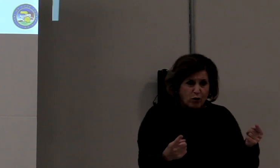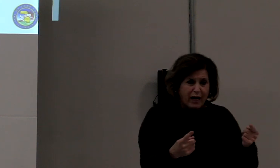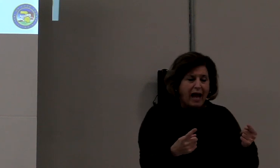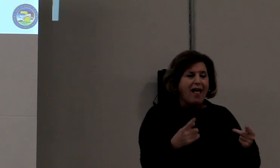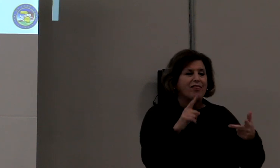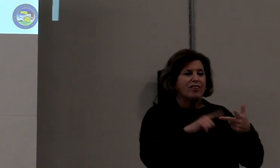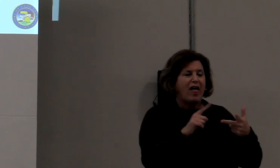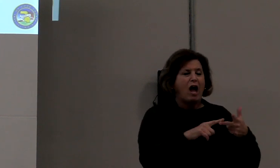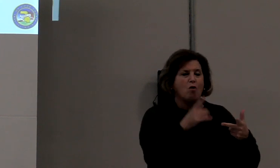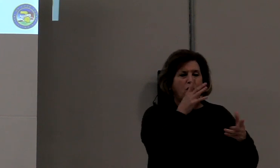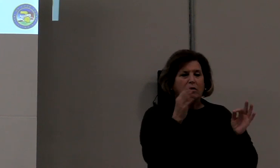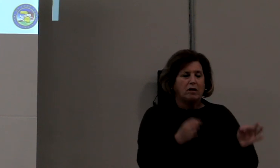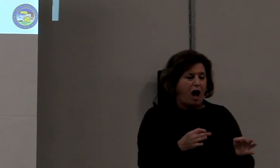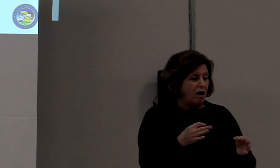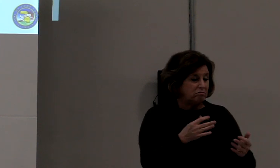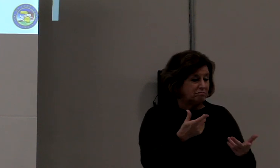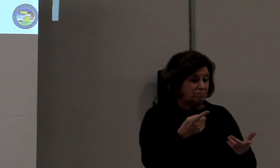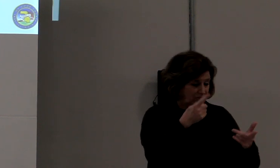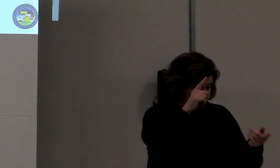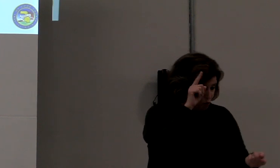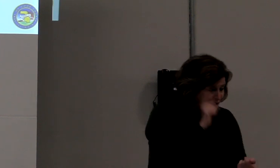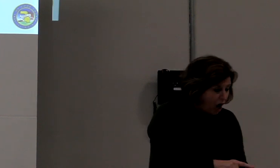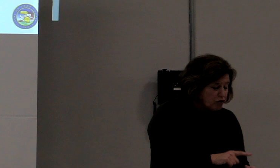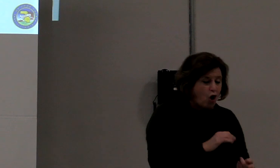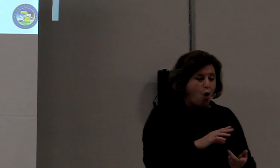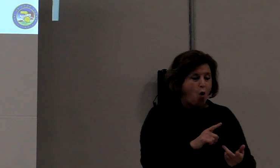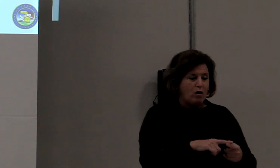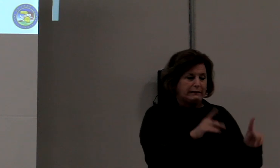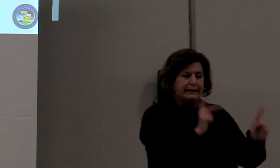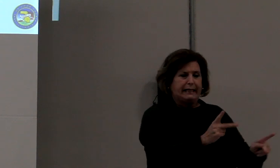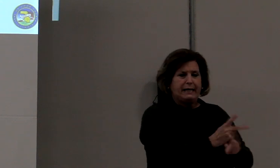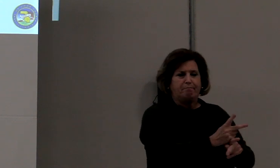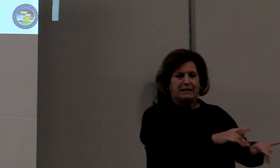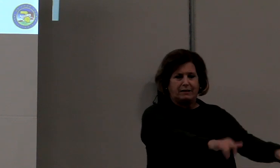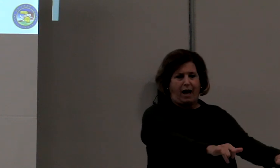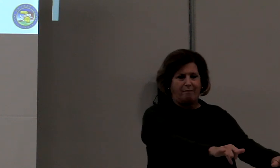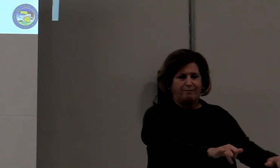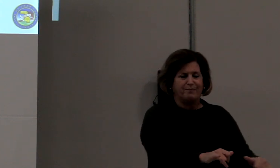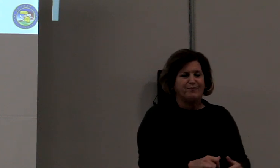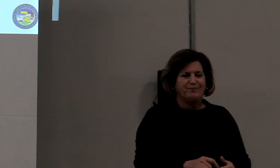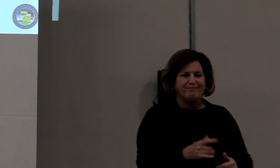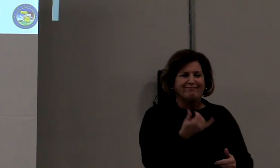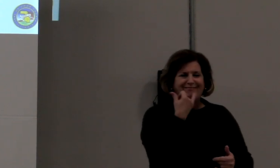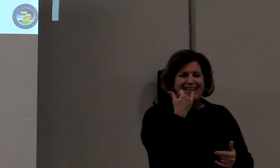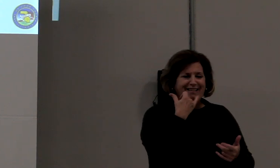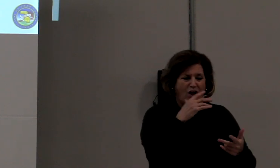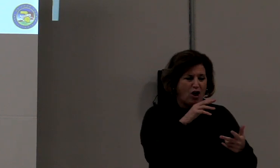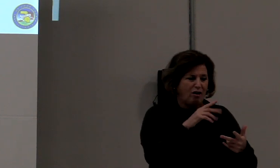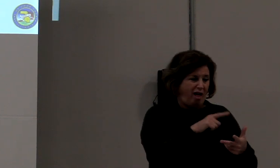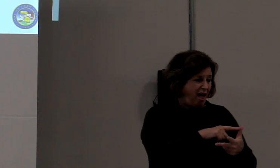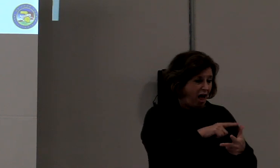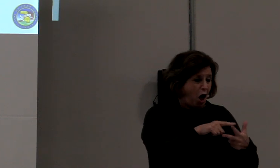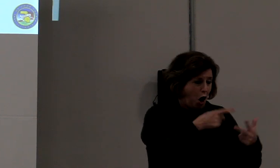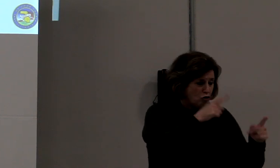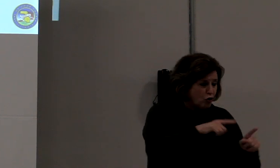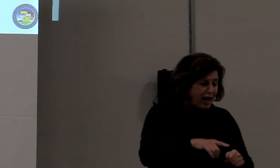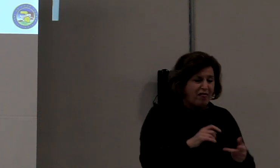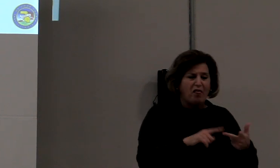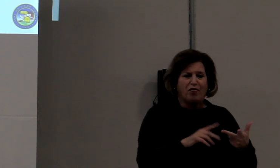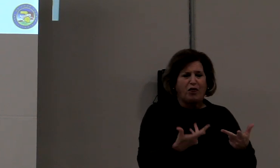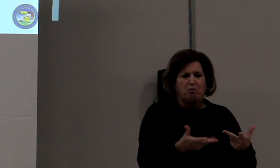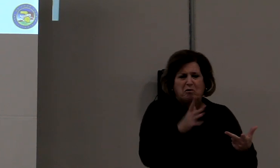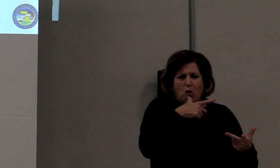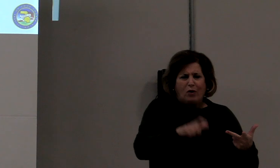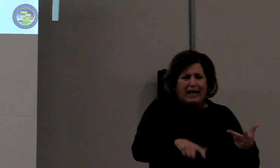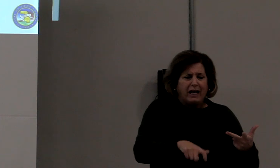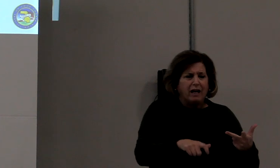it's a reduction, or the first 2 agree that it's a no change. The third analyst doesn't necessarily have any weight. But